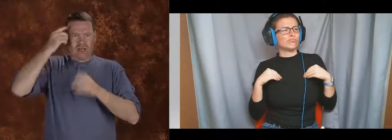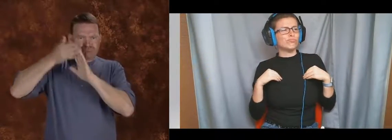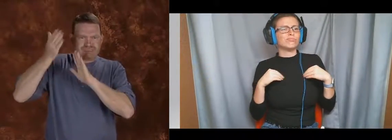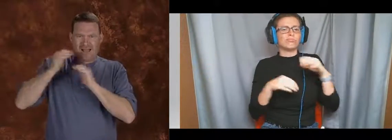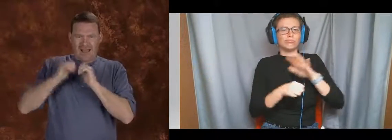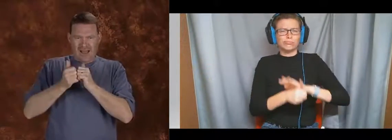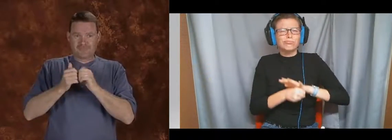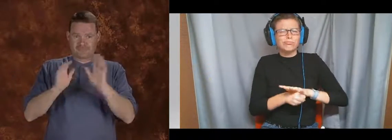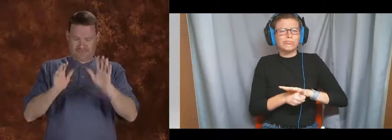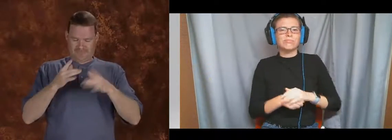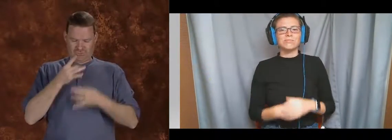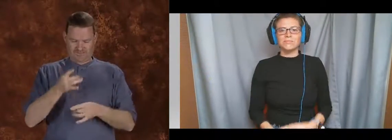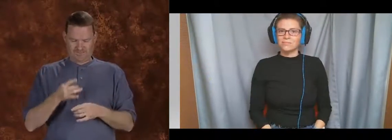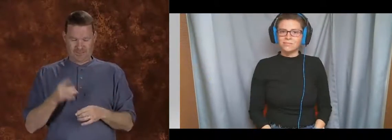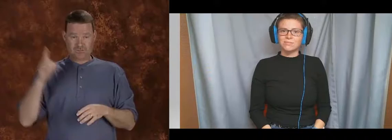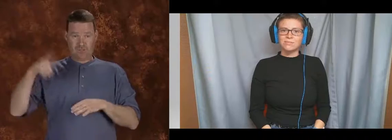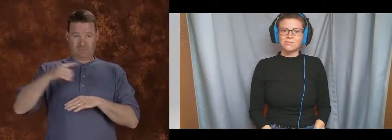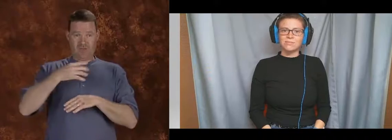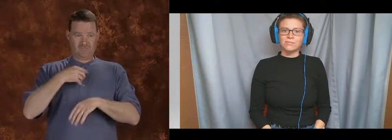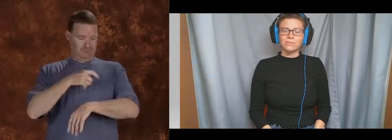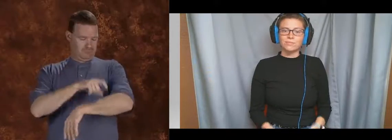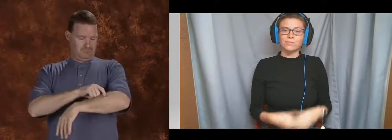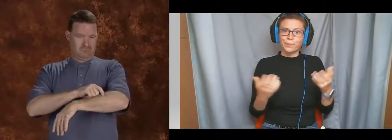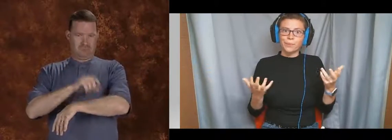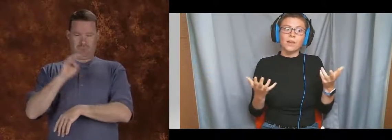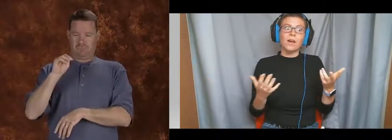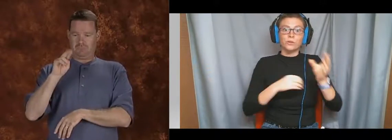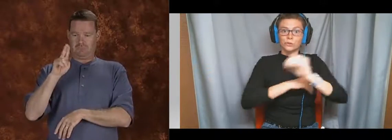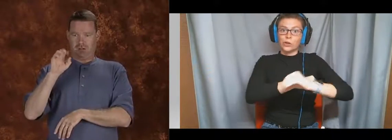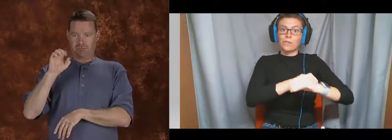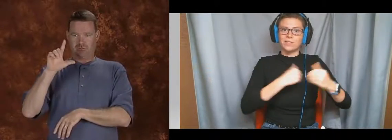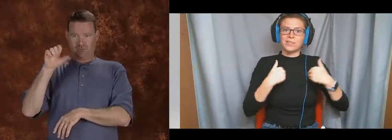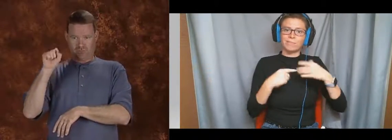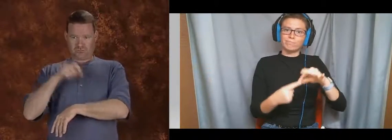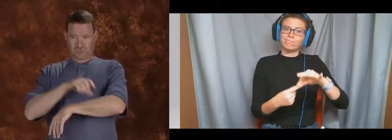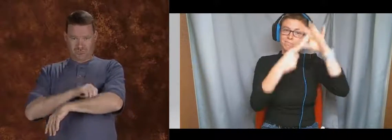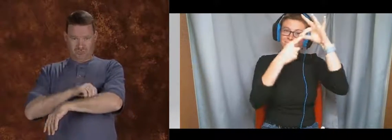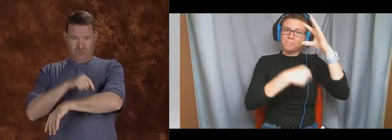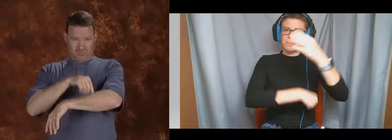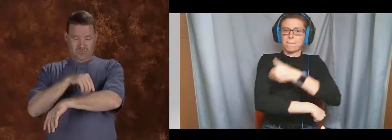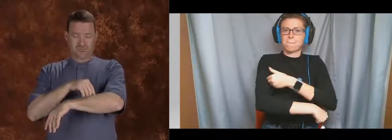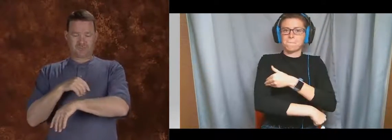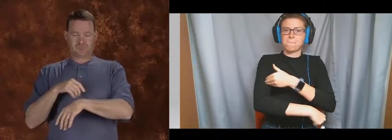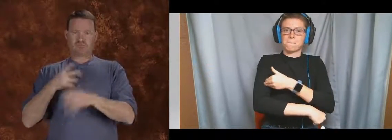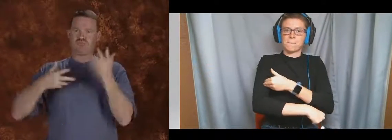Well, dolphins have a unique muscle that retains oxygen.